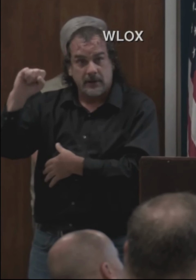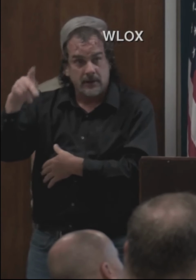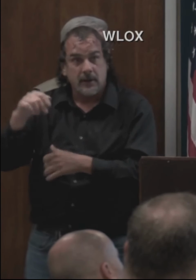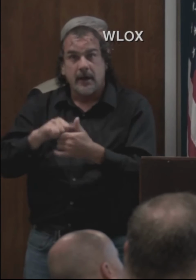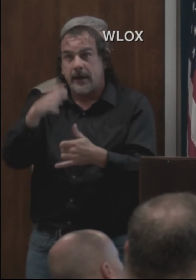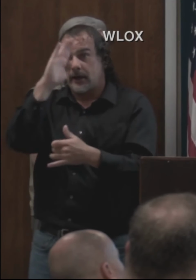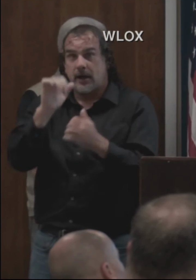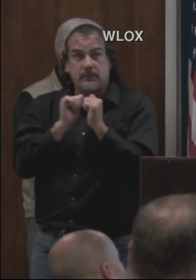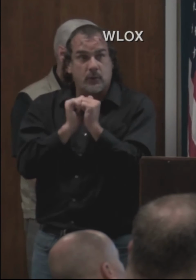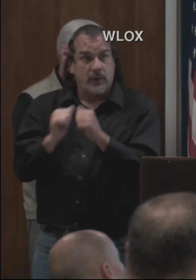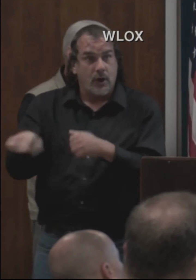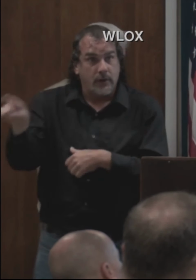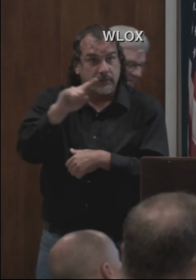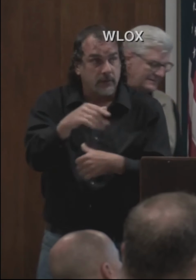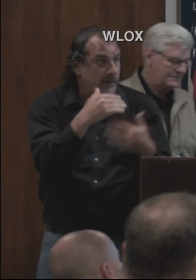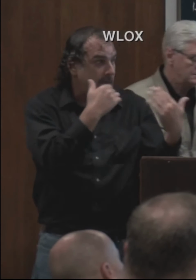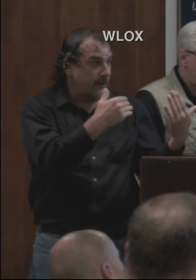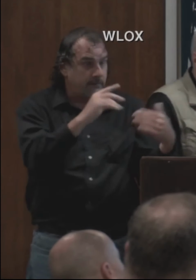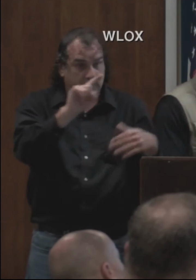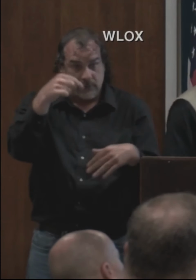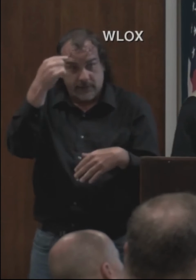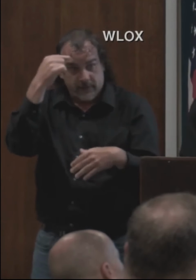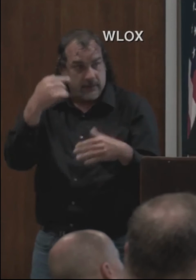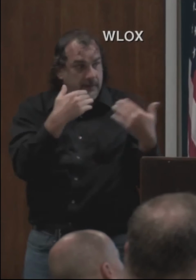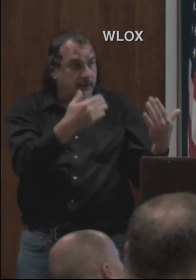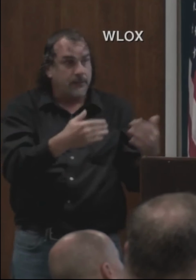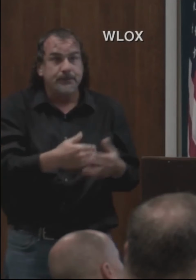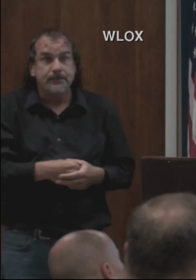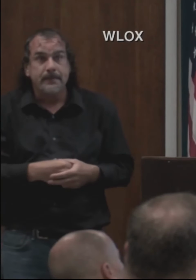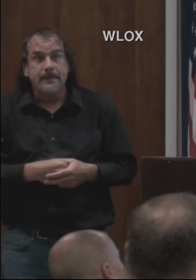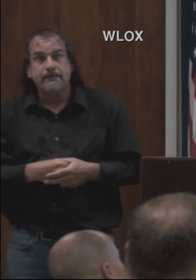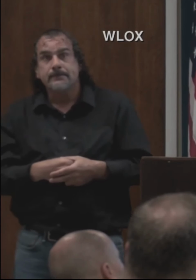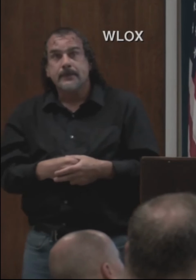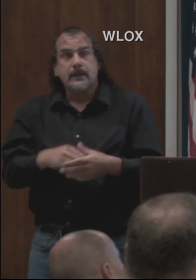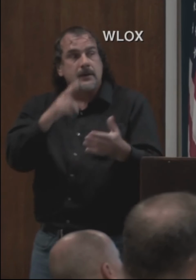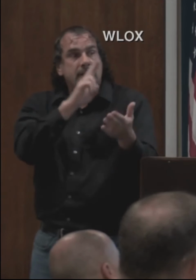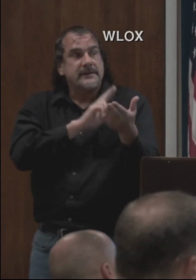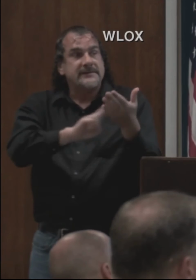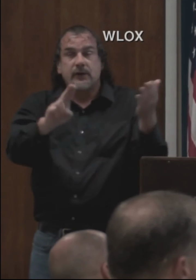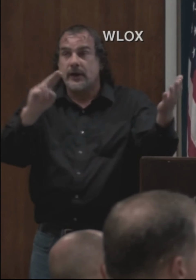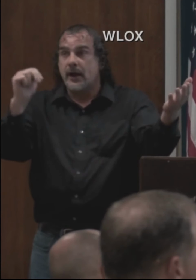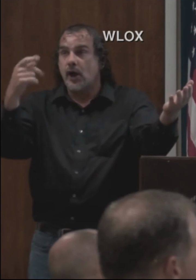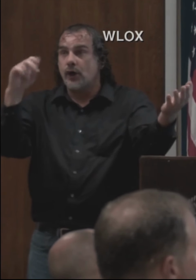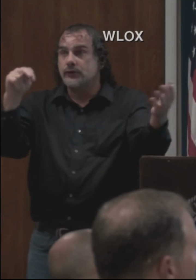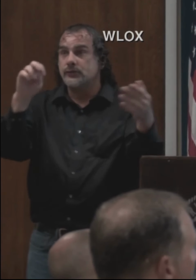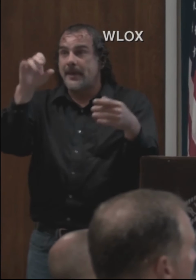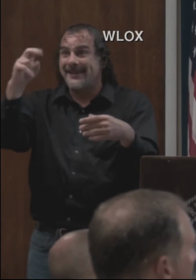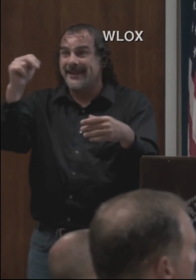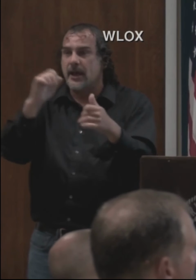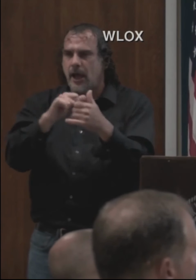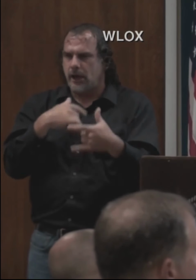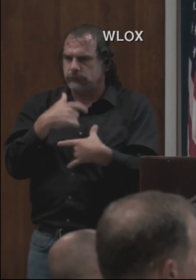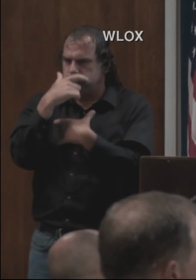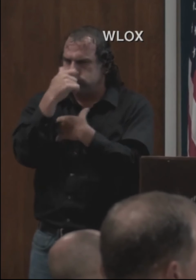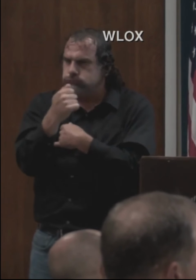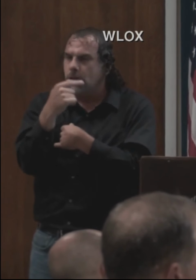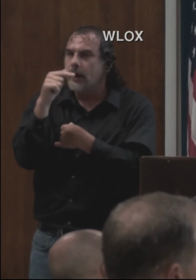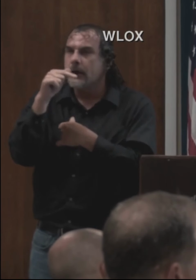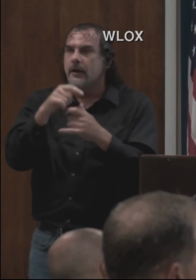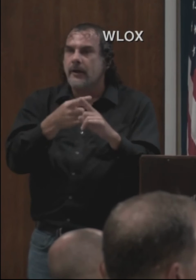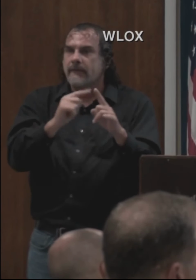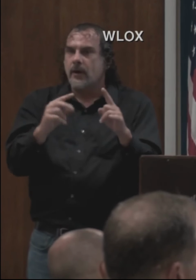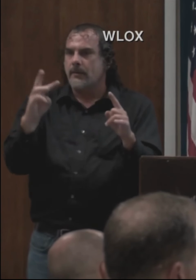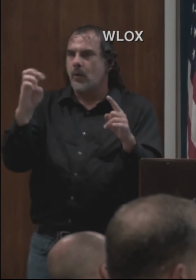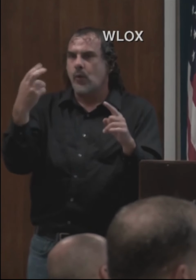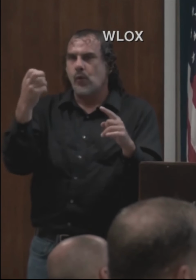God be with all of you. Thank you. Thank you, Governor. Thank you, Governor. Secretary Hoseman has taken a special interest being from